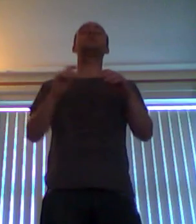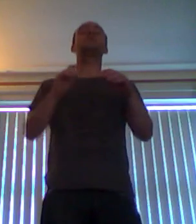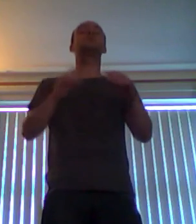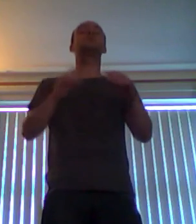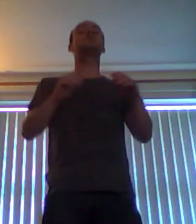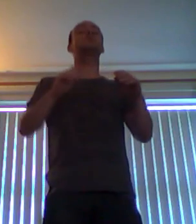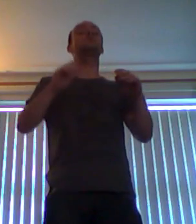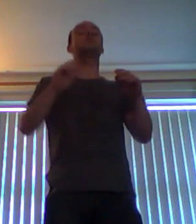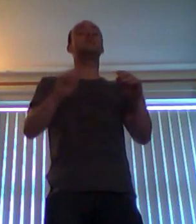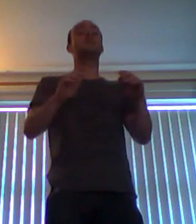bring you